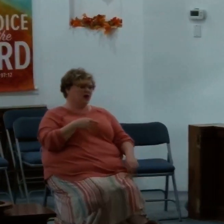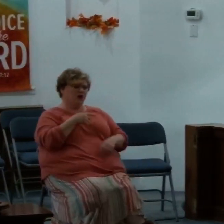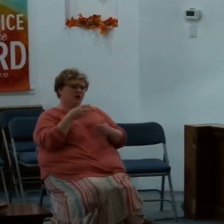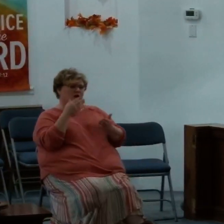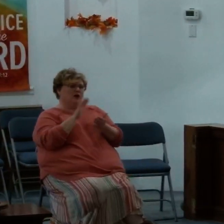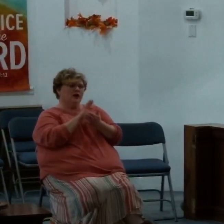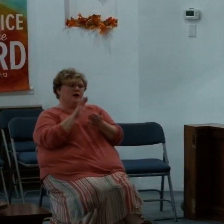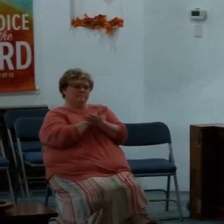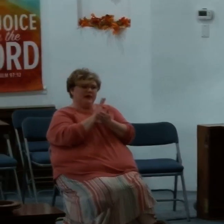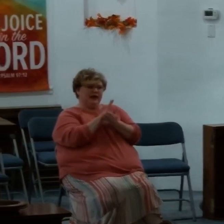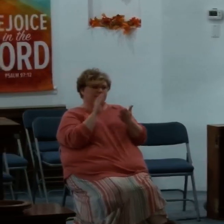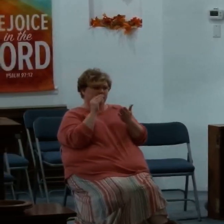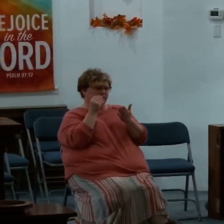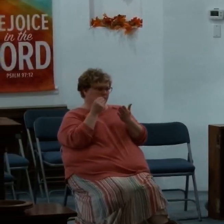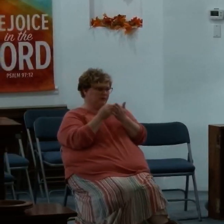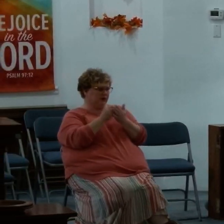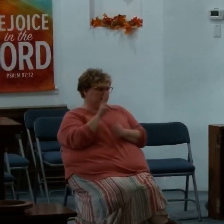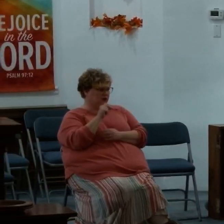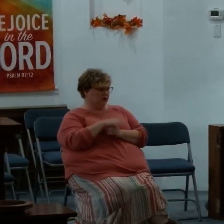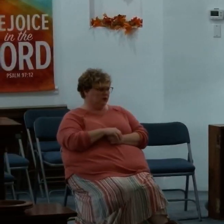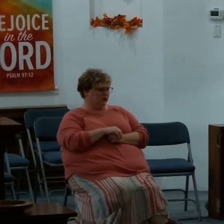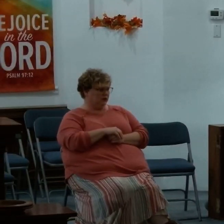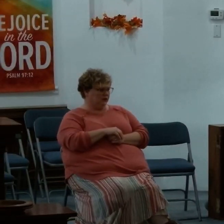Oh, yeah, the paper money. This is real money.